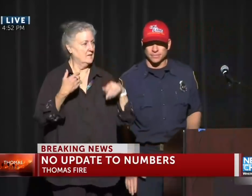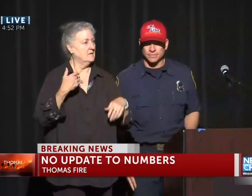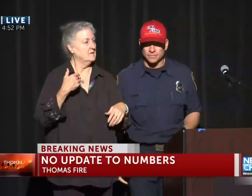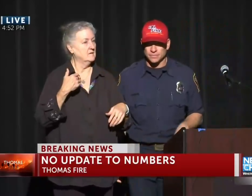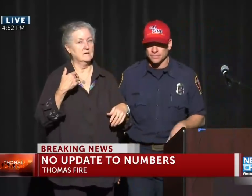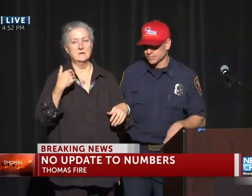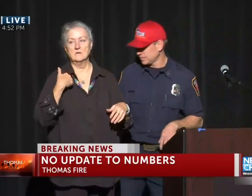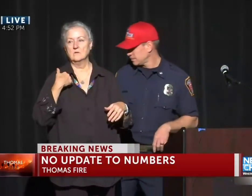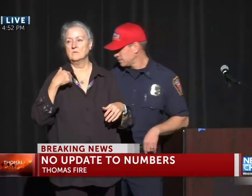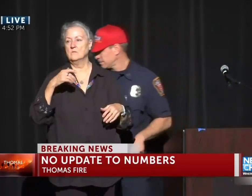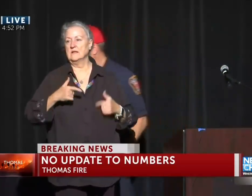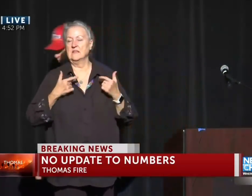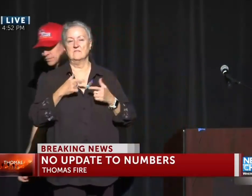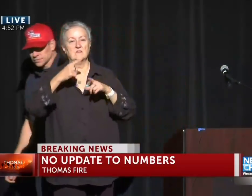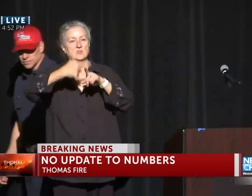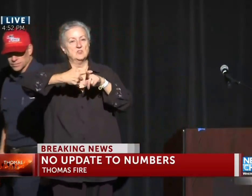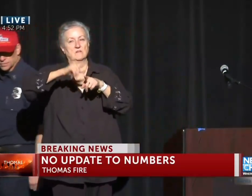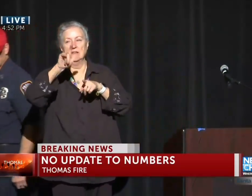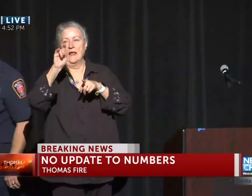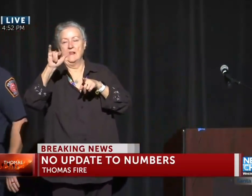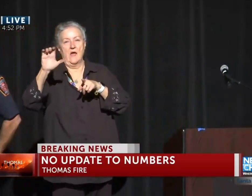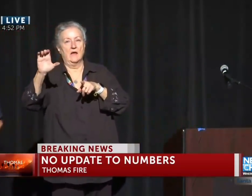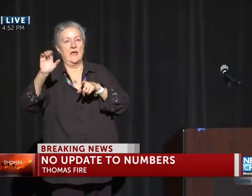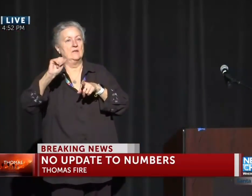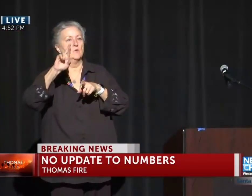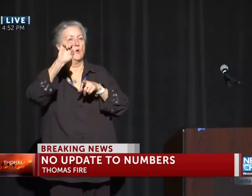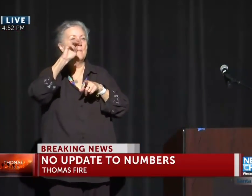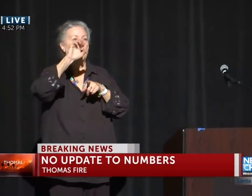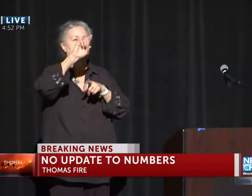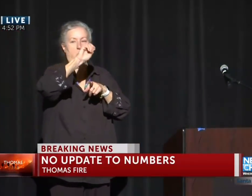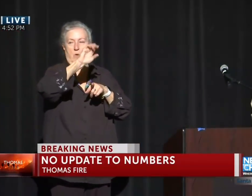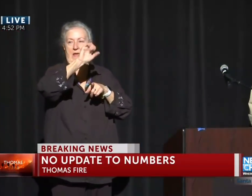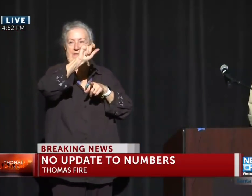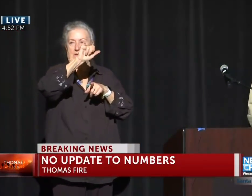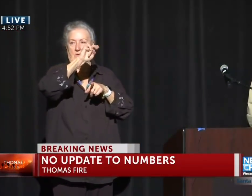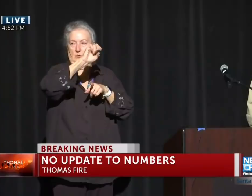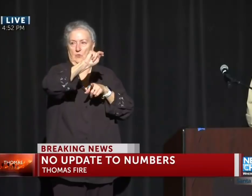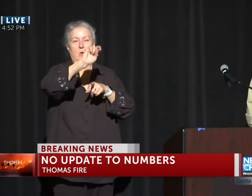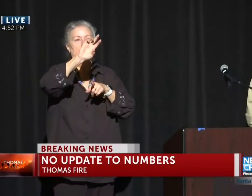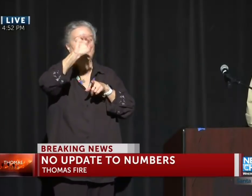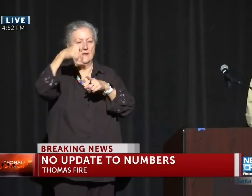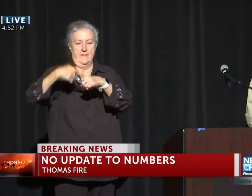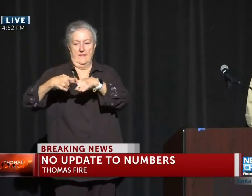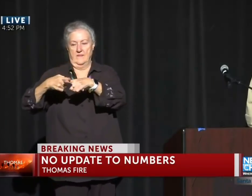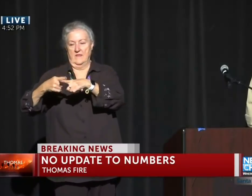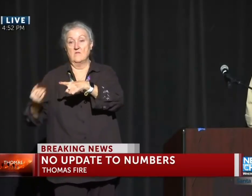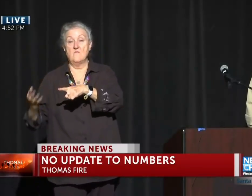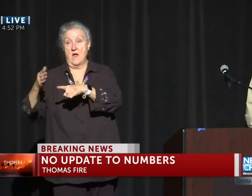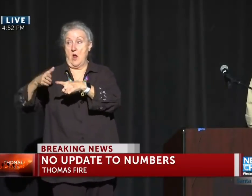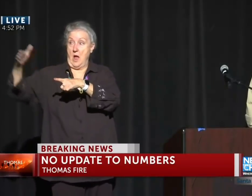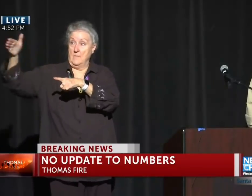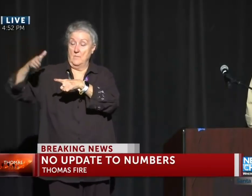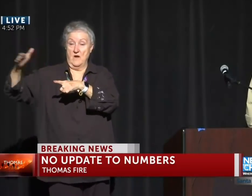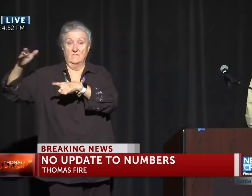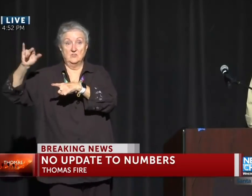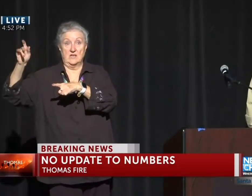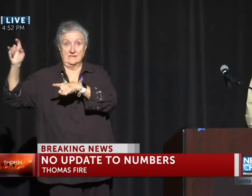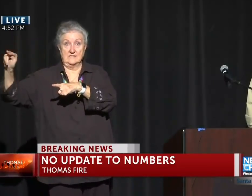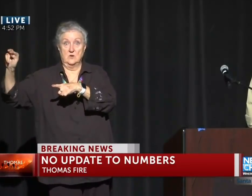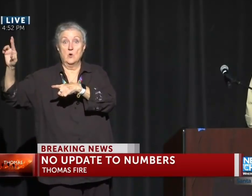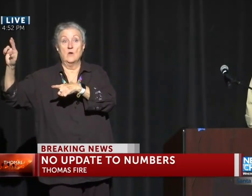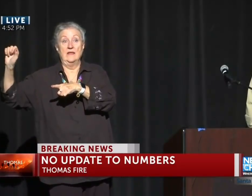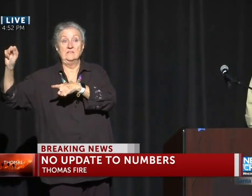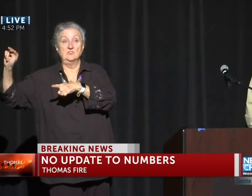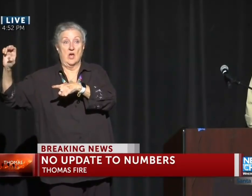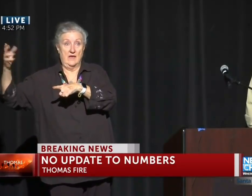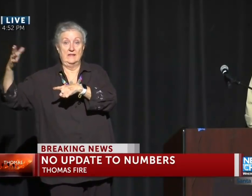We live at the junction of Lilac and Romero Canyon Road, and there was fire up above the Jackson Ranch